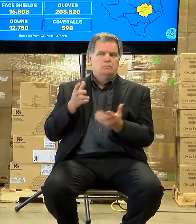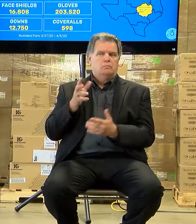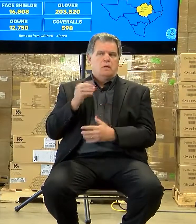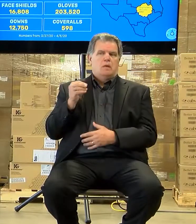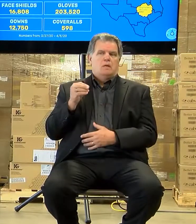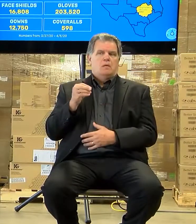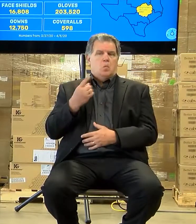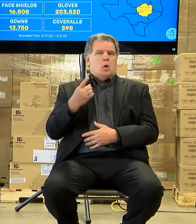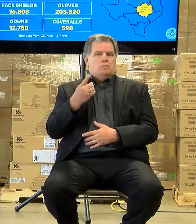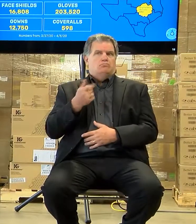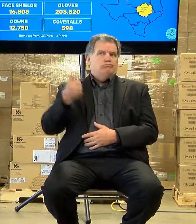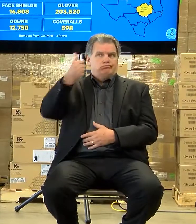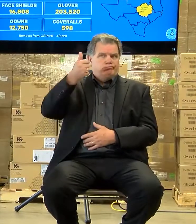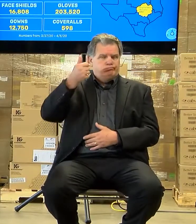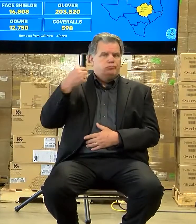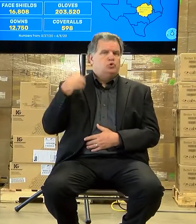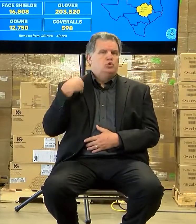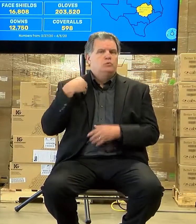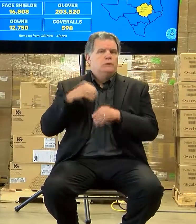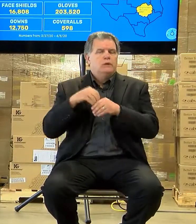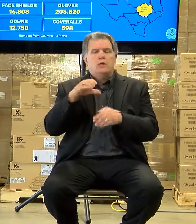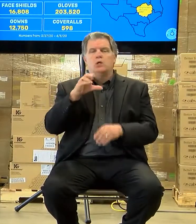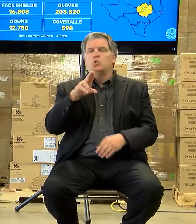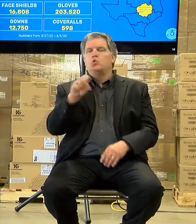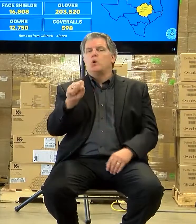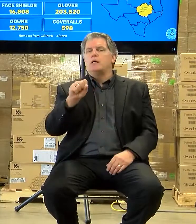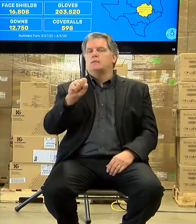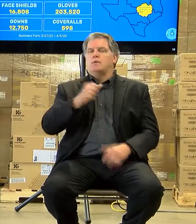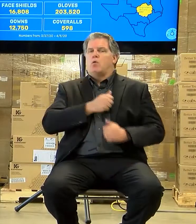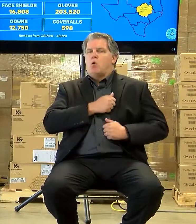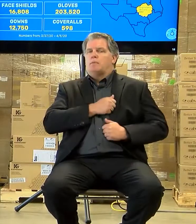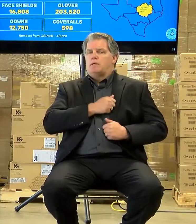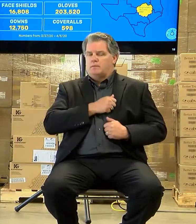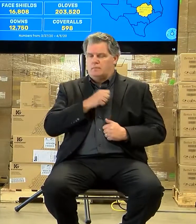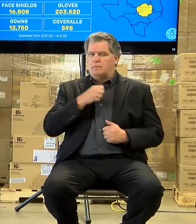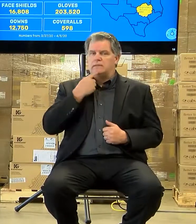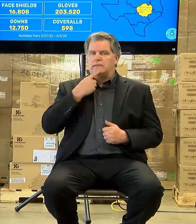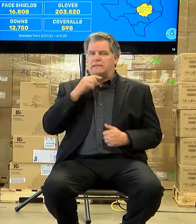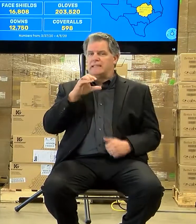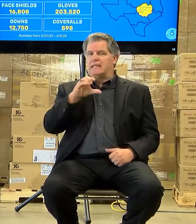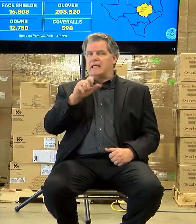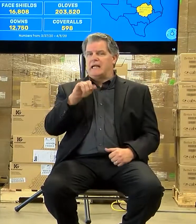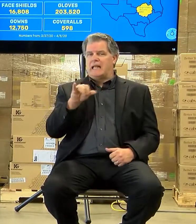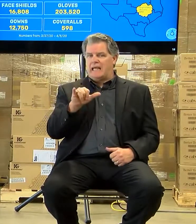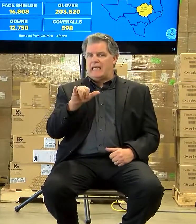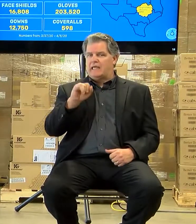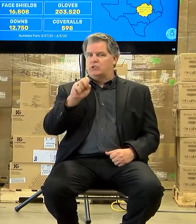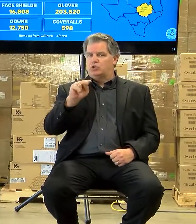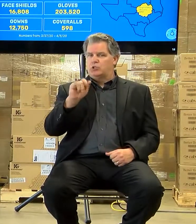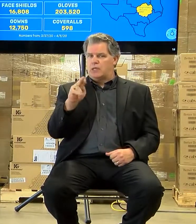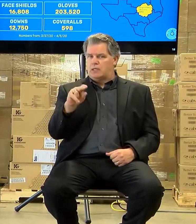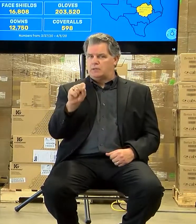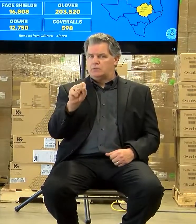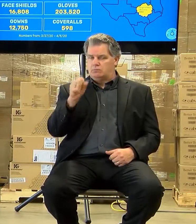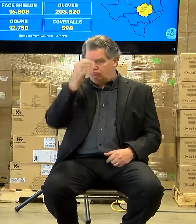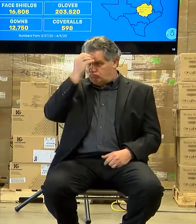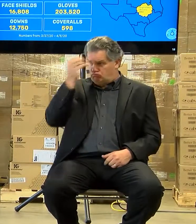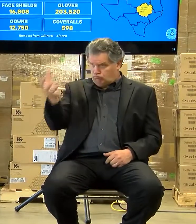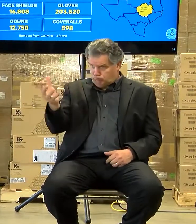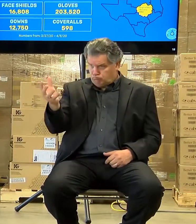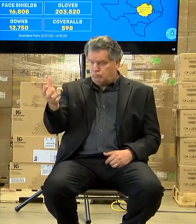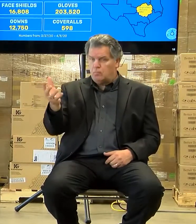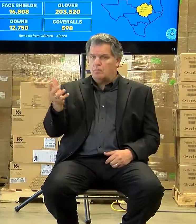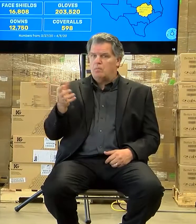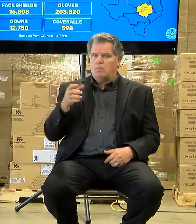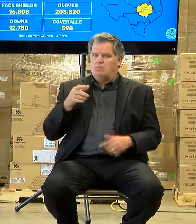with the U.S. Army Corps of Engineers indicated that Clay Jenkins indicated to him, to the major general,